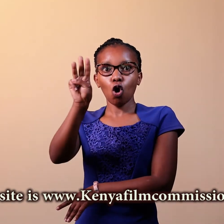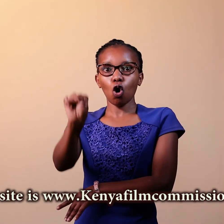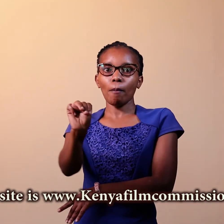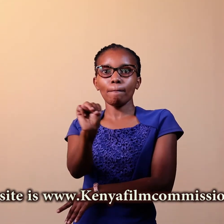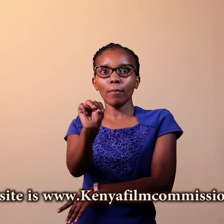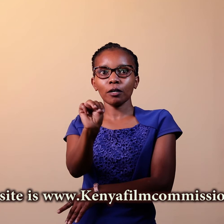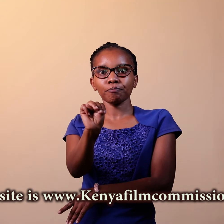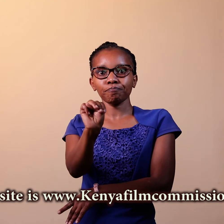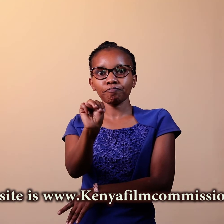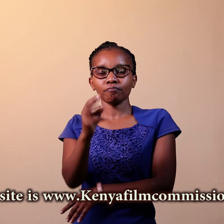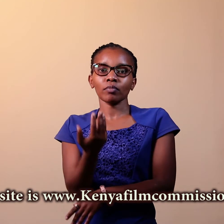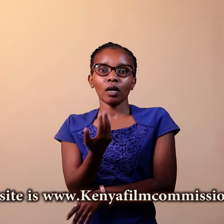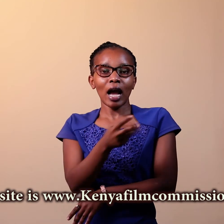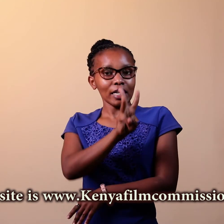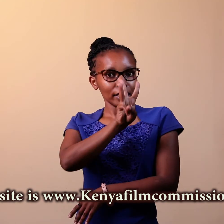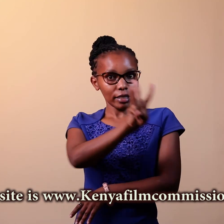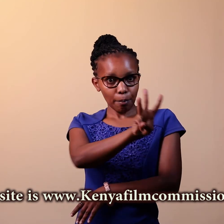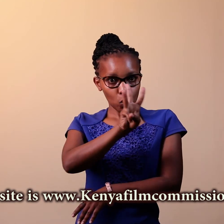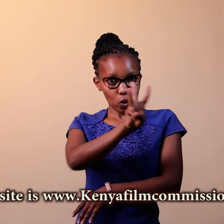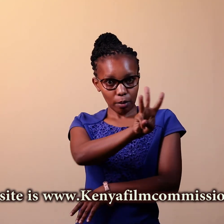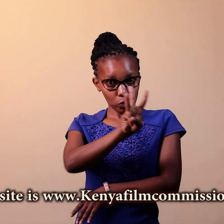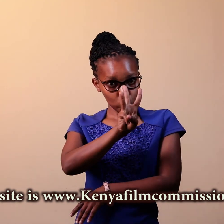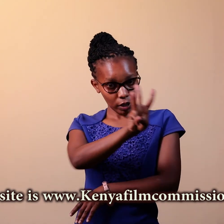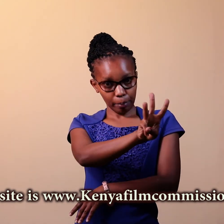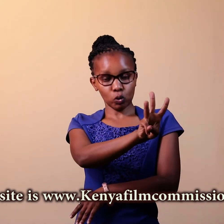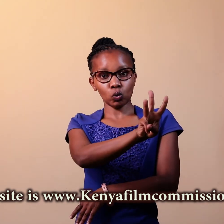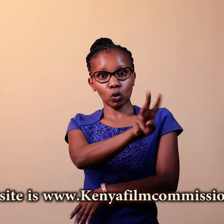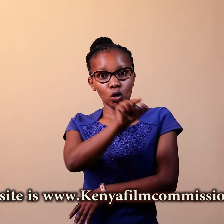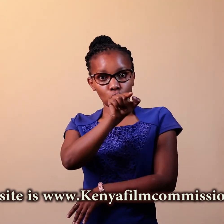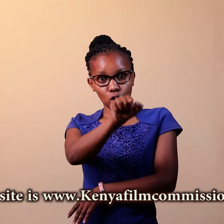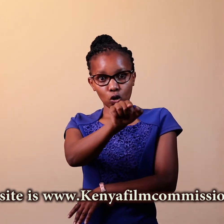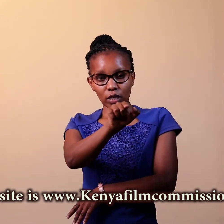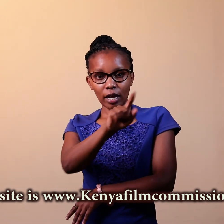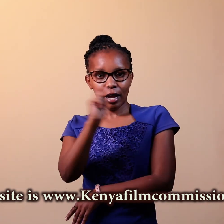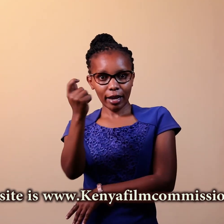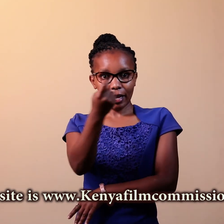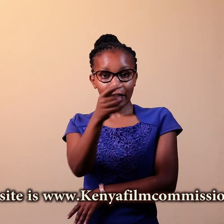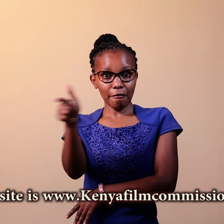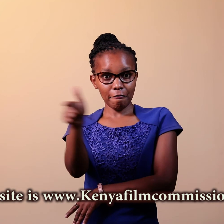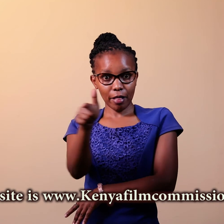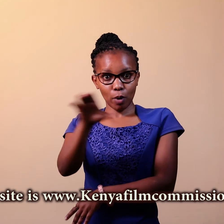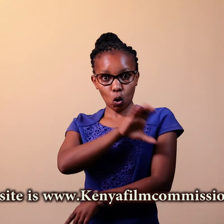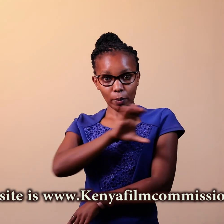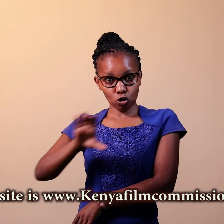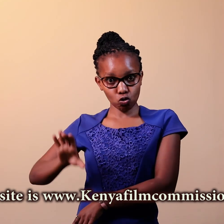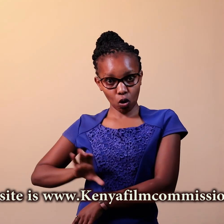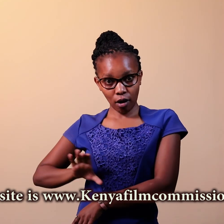The website. Is. www.kenyafilmcommission. Dot.